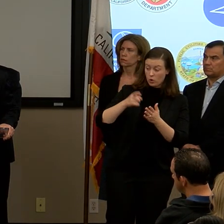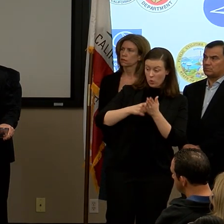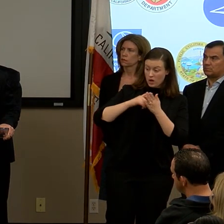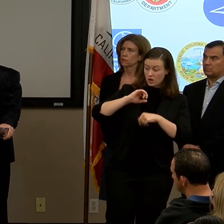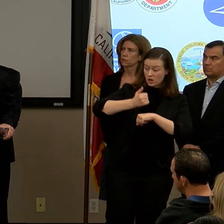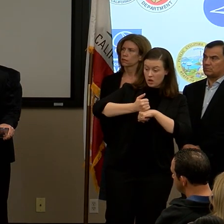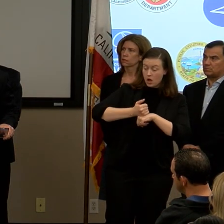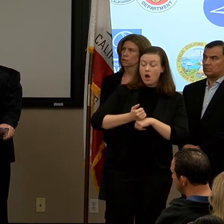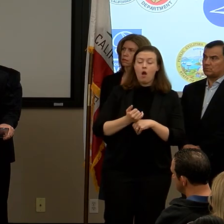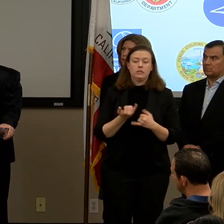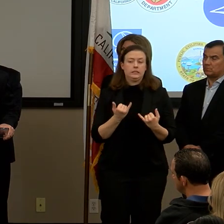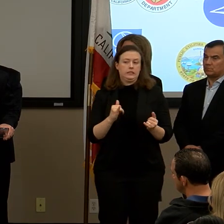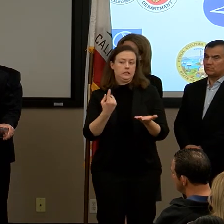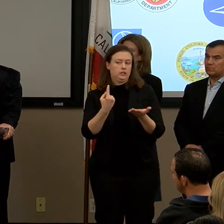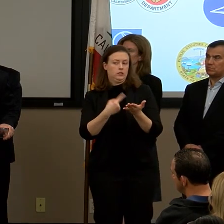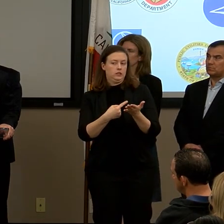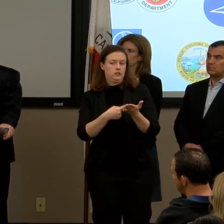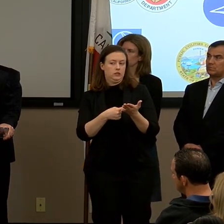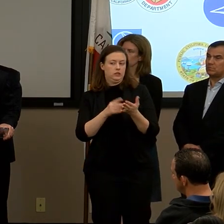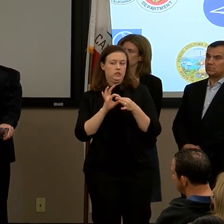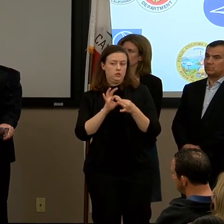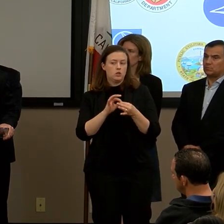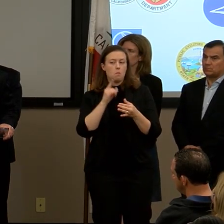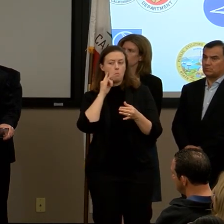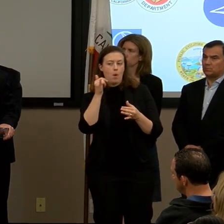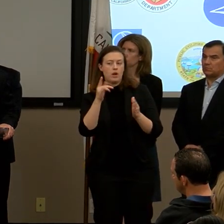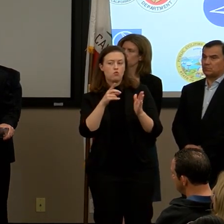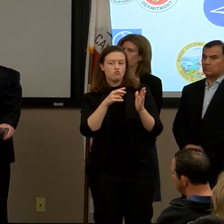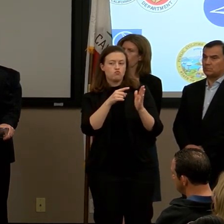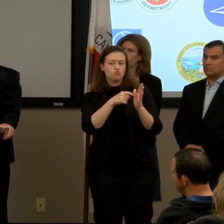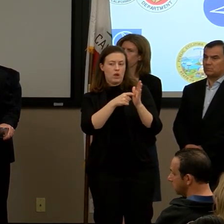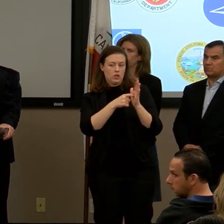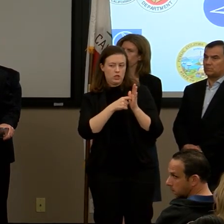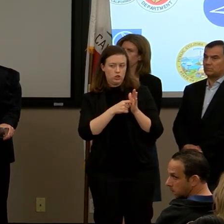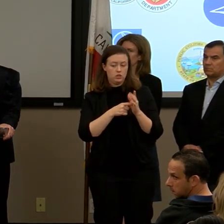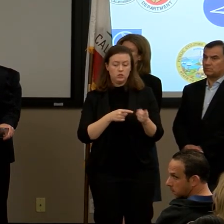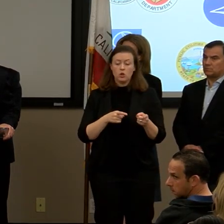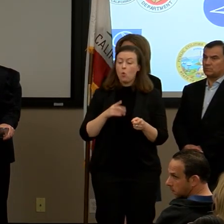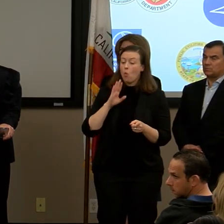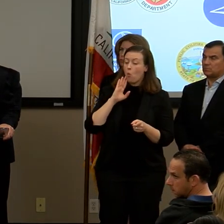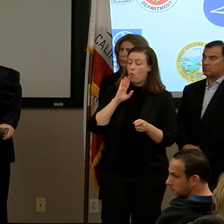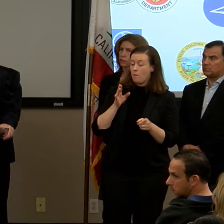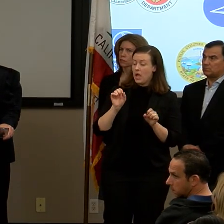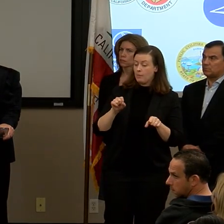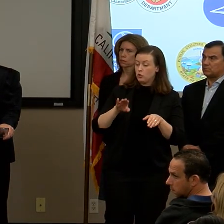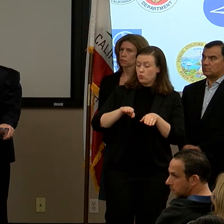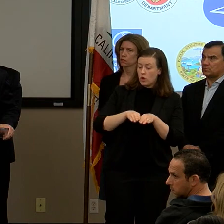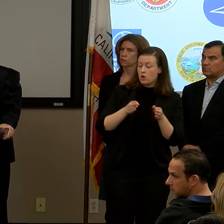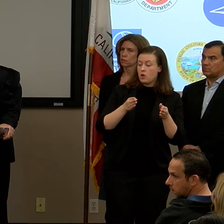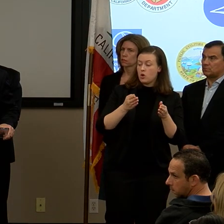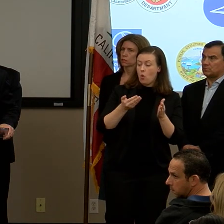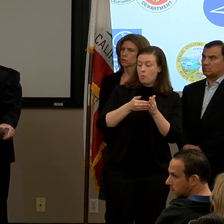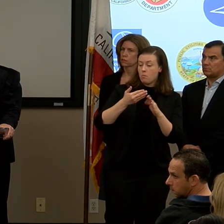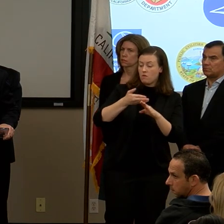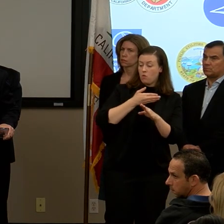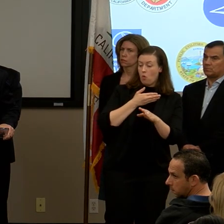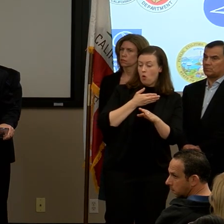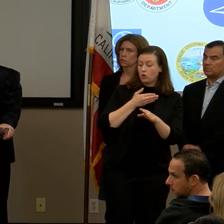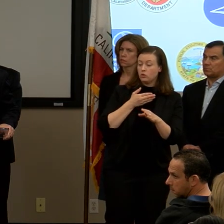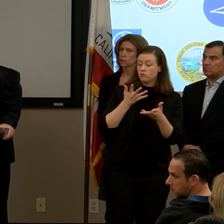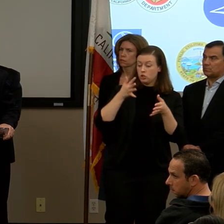That is something that we are looking at with regard to the permanent regulations. So the facility would be able to reopen then before